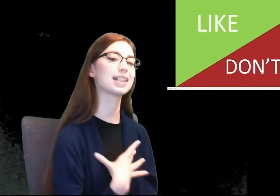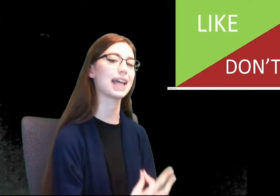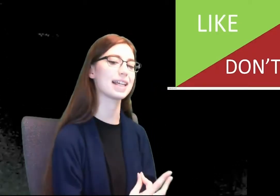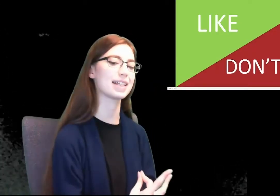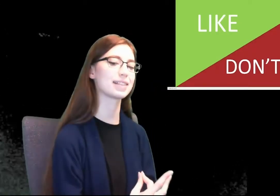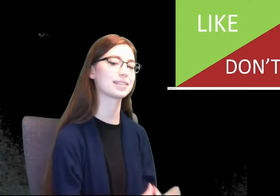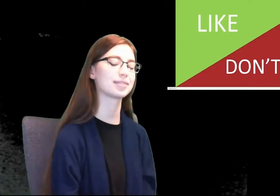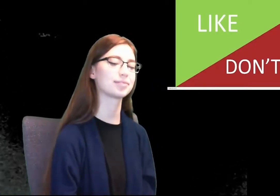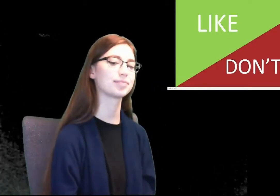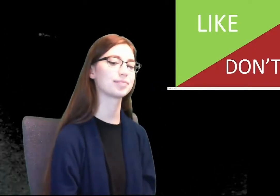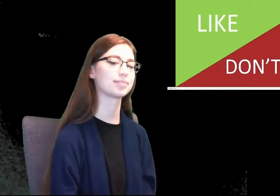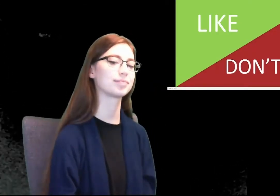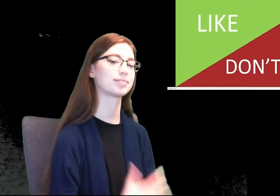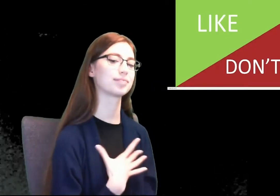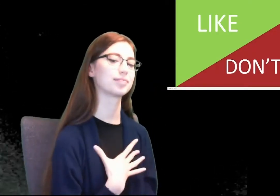Like.